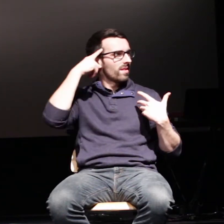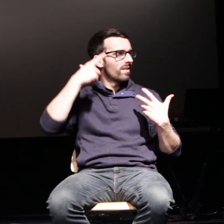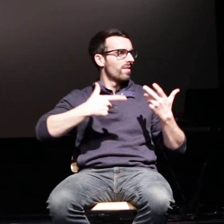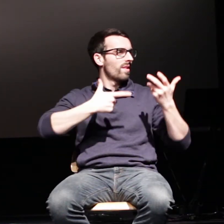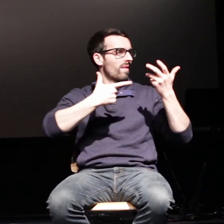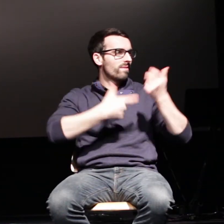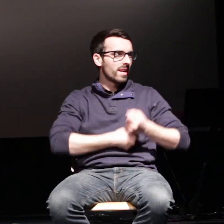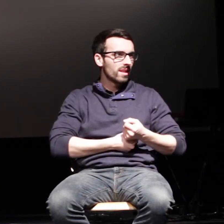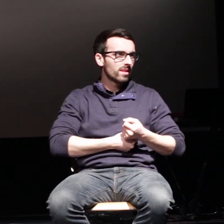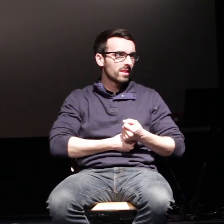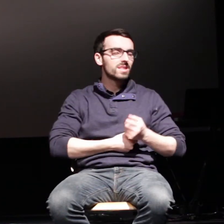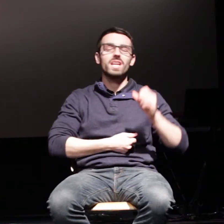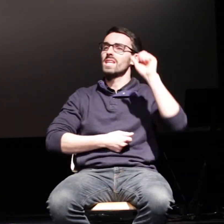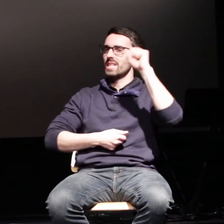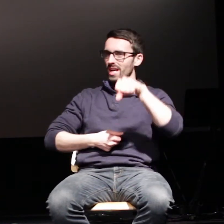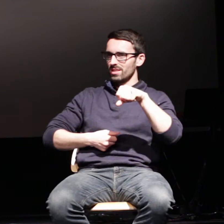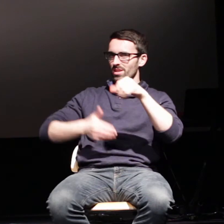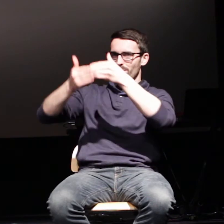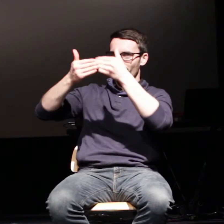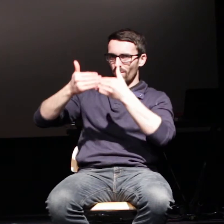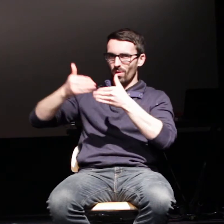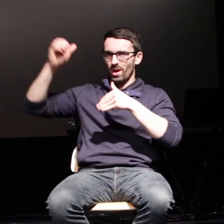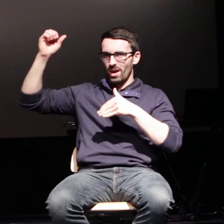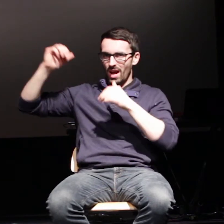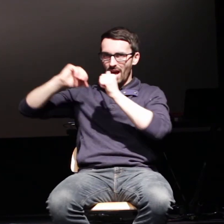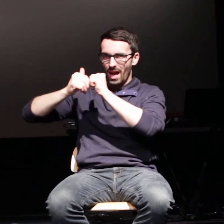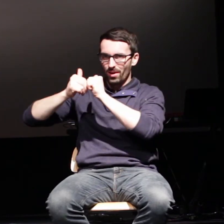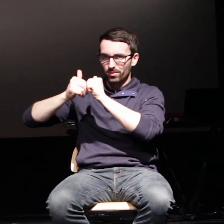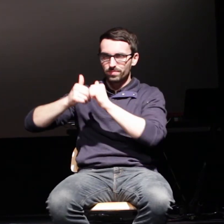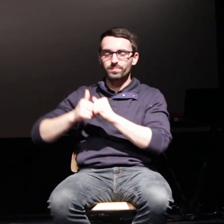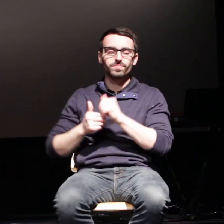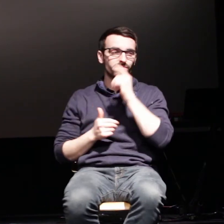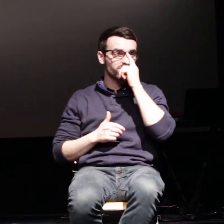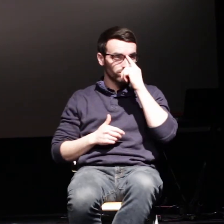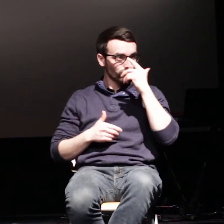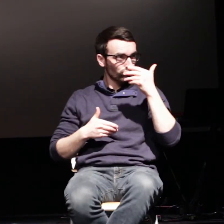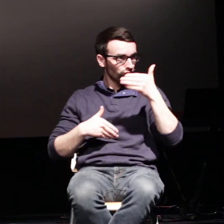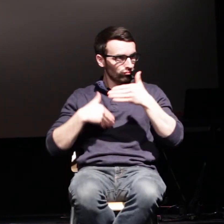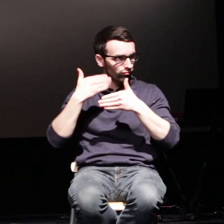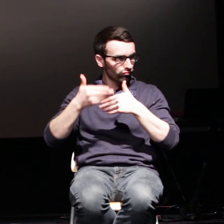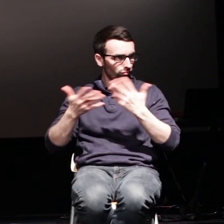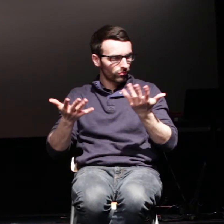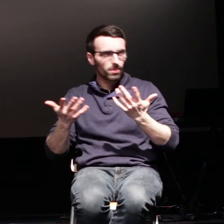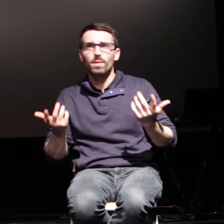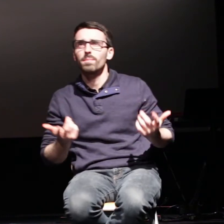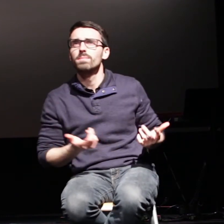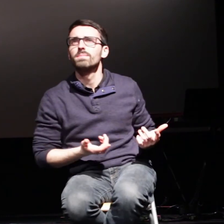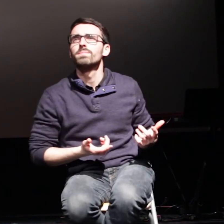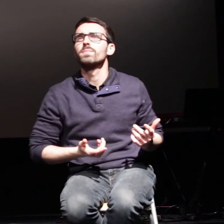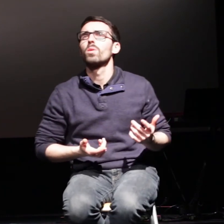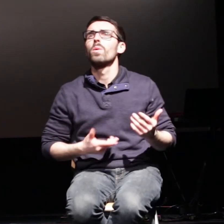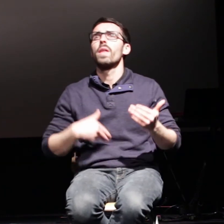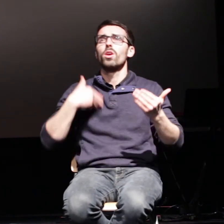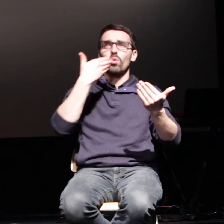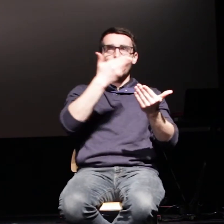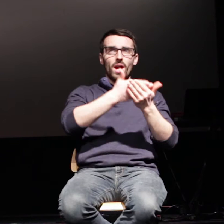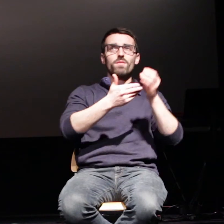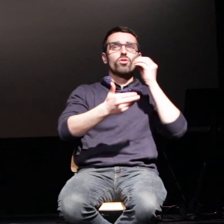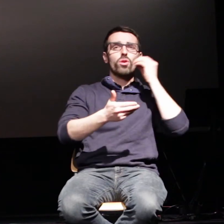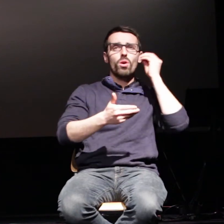don't know the how. So here's how Jesus unfolds this next moment. It says, when they came to the home of the synagogue